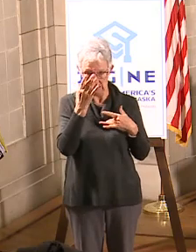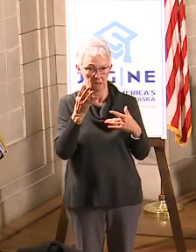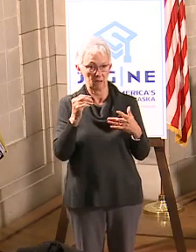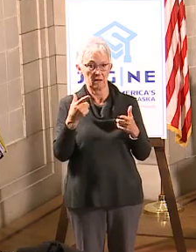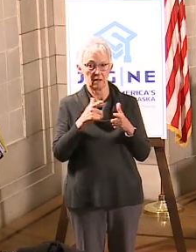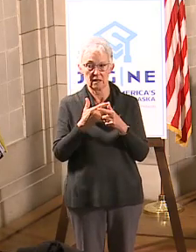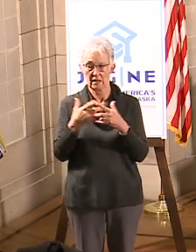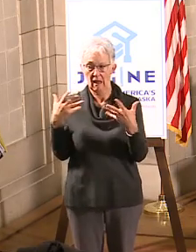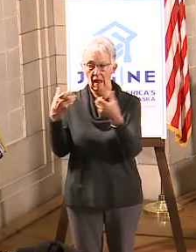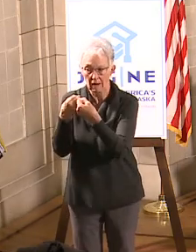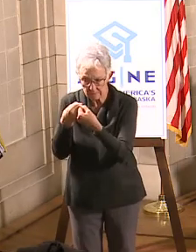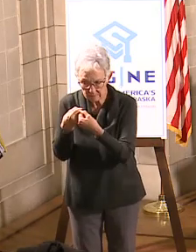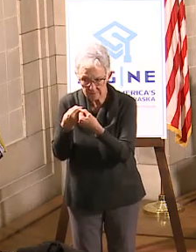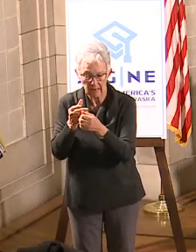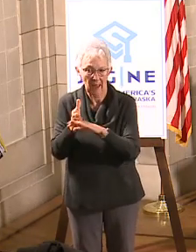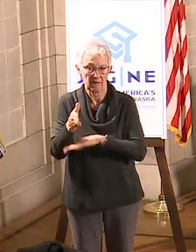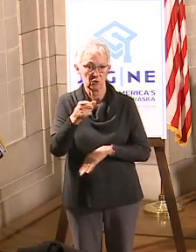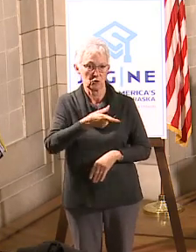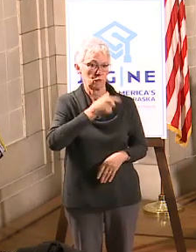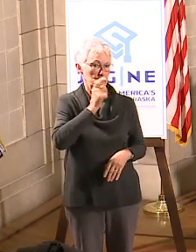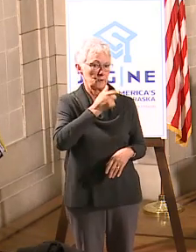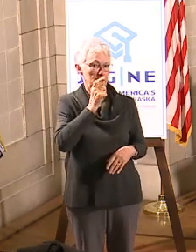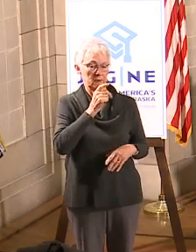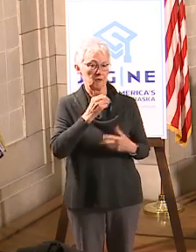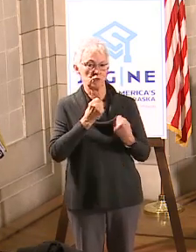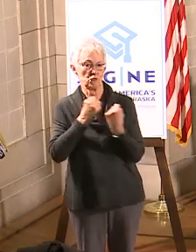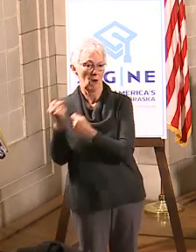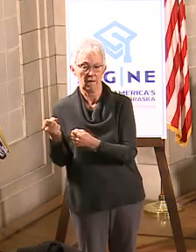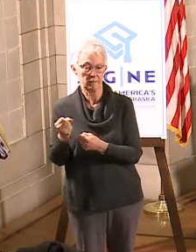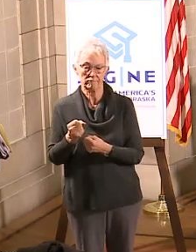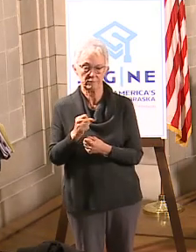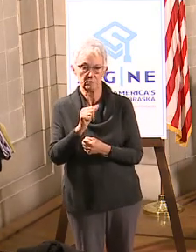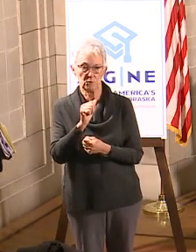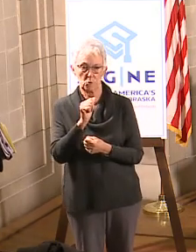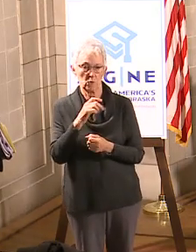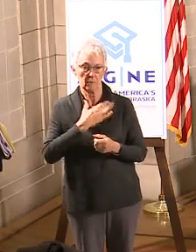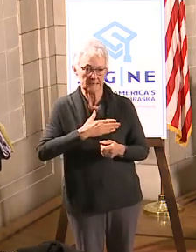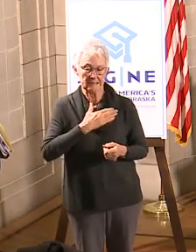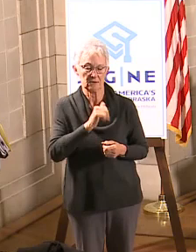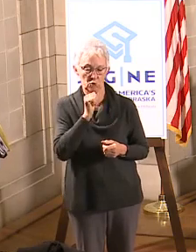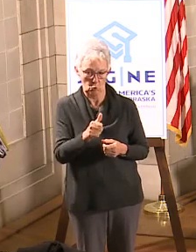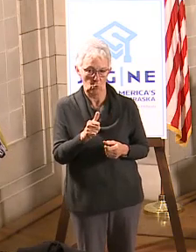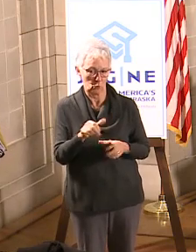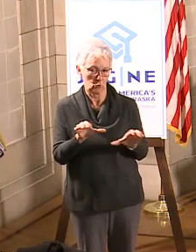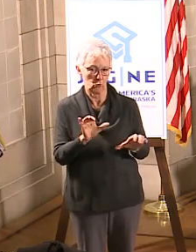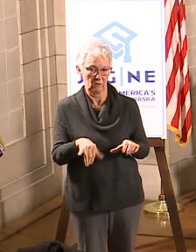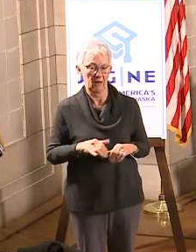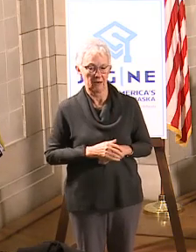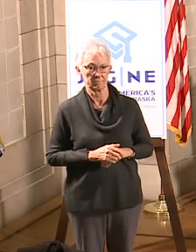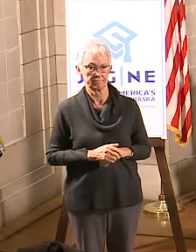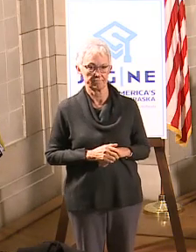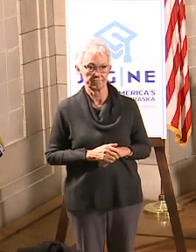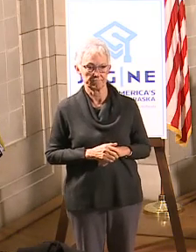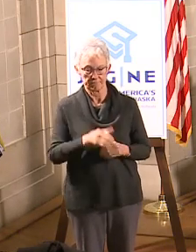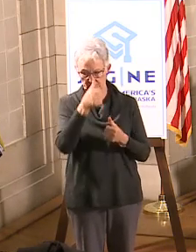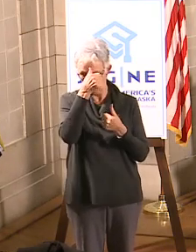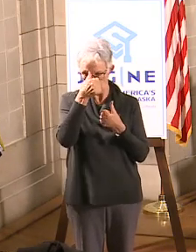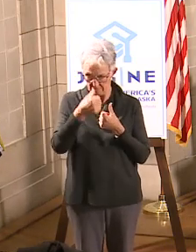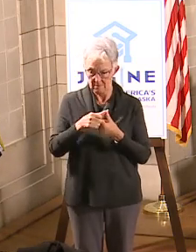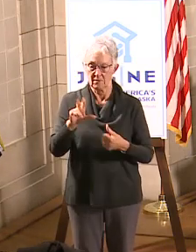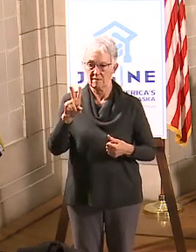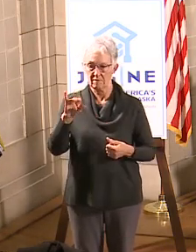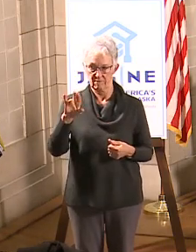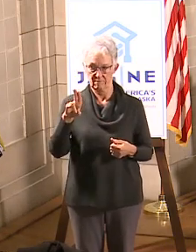drive. So we got a lot coming up this week with regard to the holidays. Please continue to remember that we've got the virus out